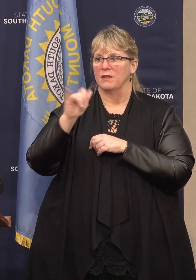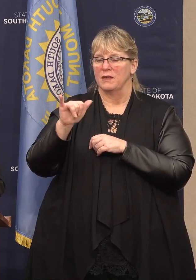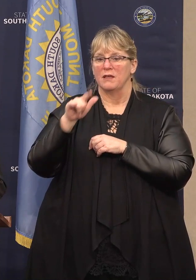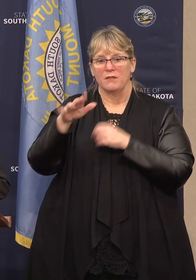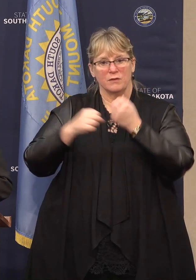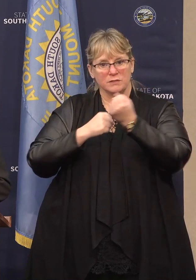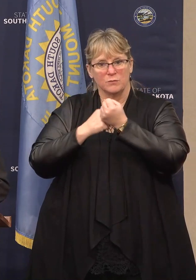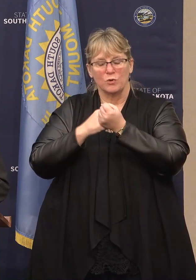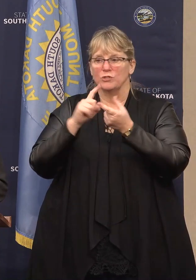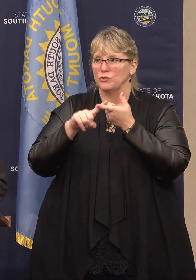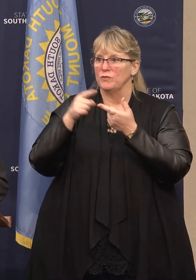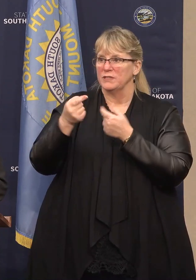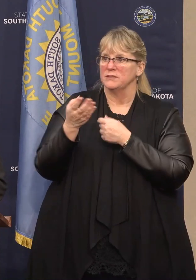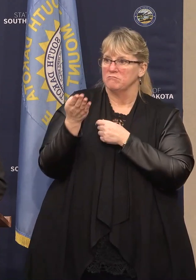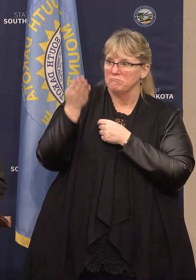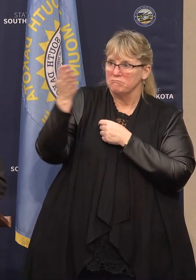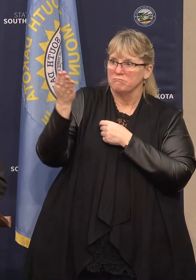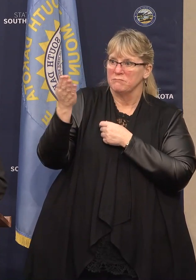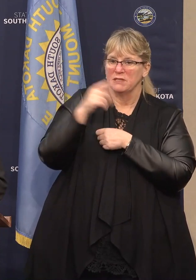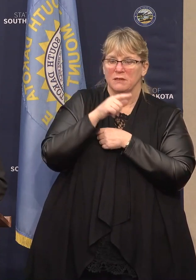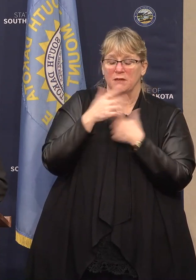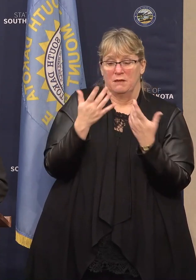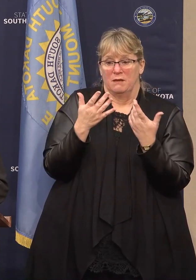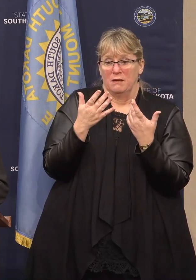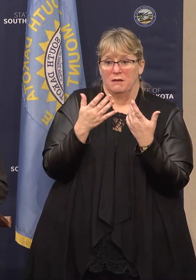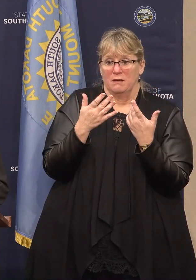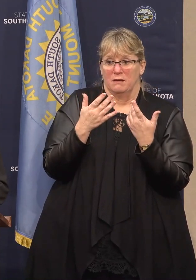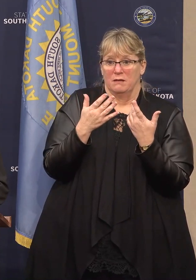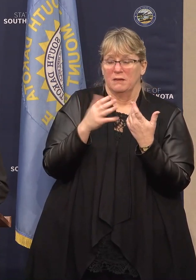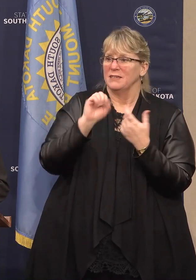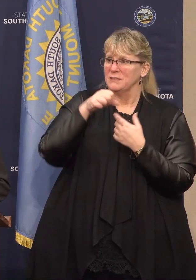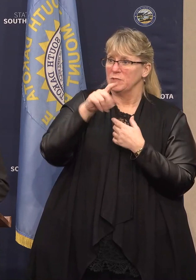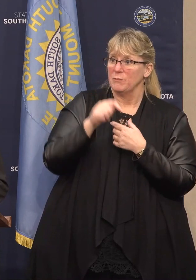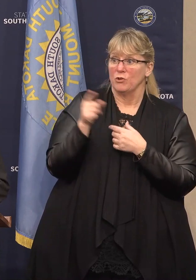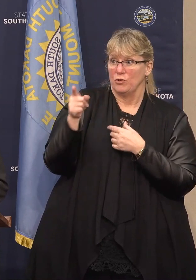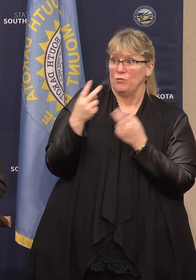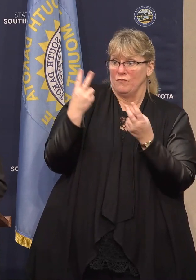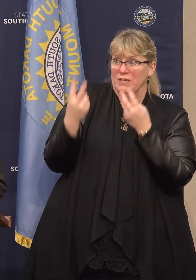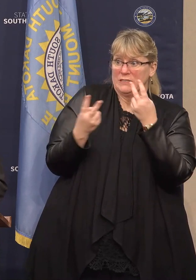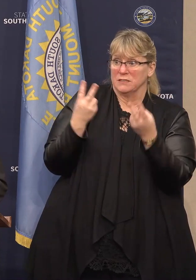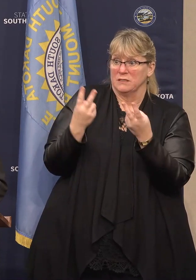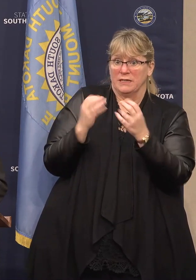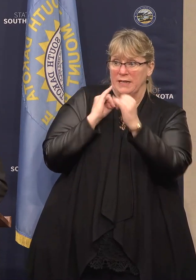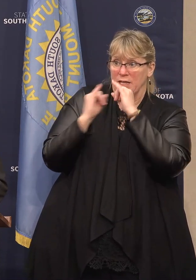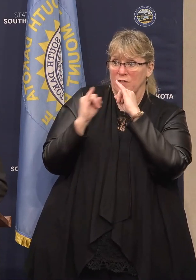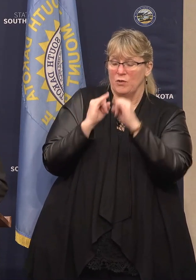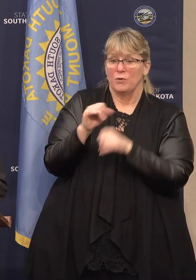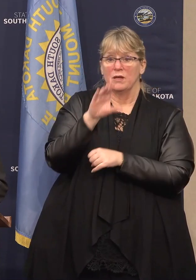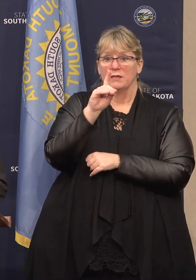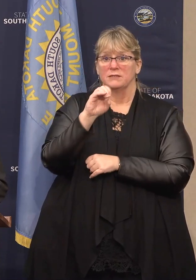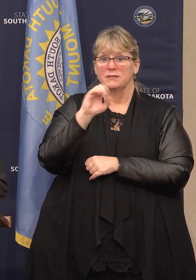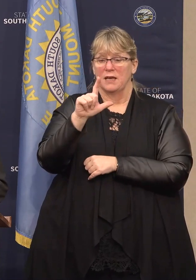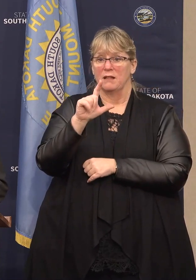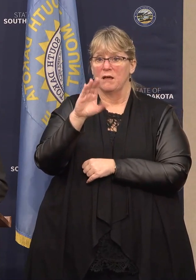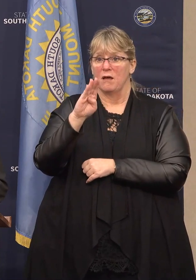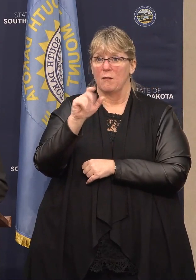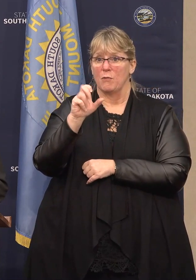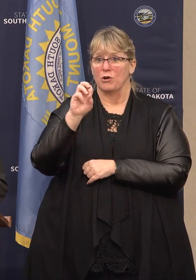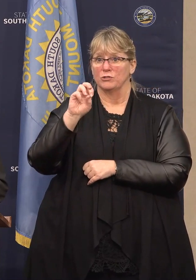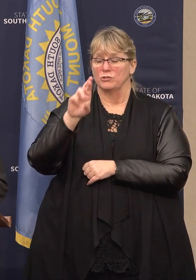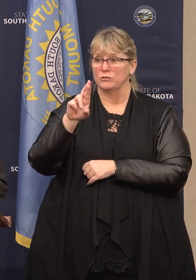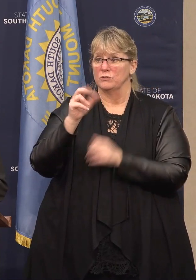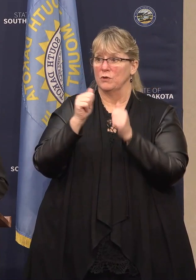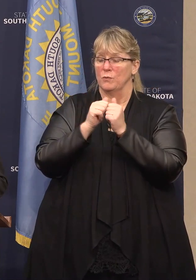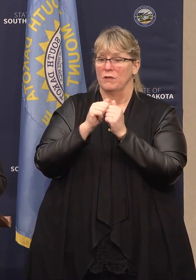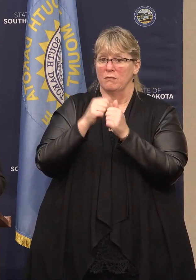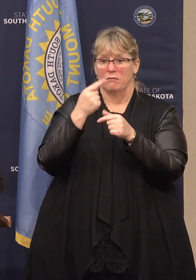their support to this piece of legislation. In fact, in September, you visited and interviewed Dale Barcher with South Dakota Right to Life, who